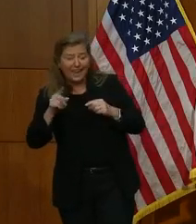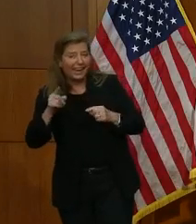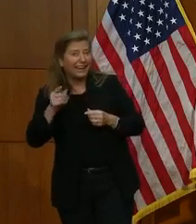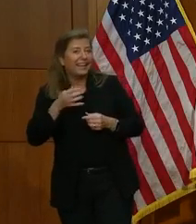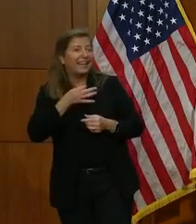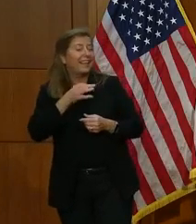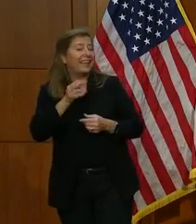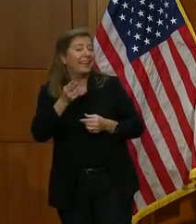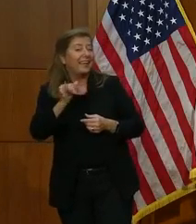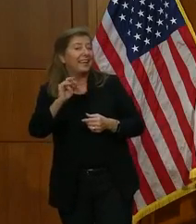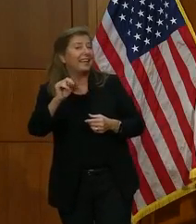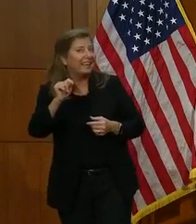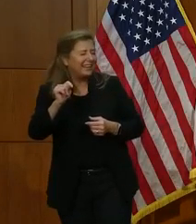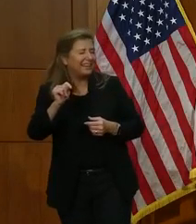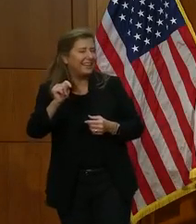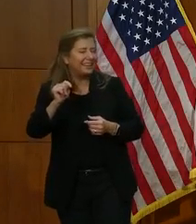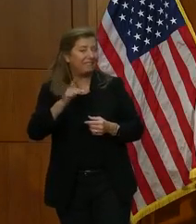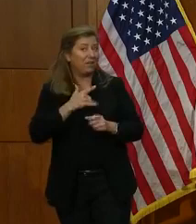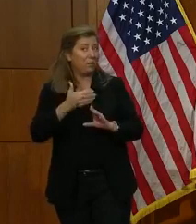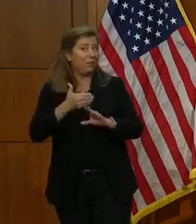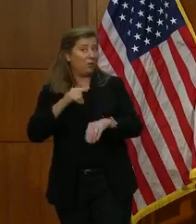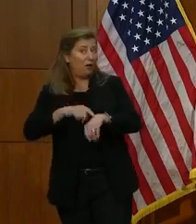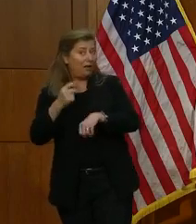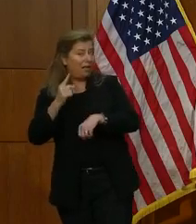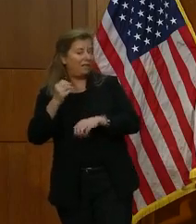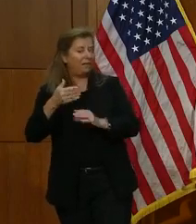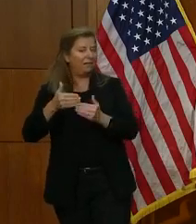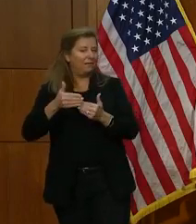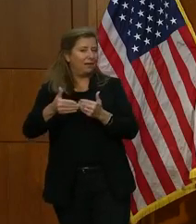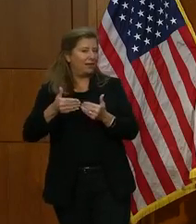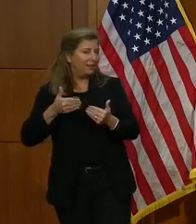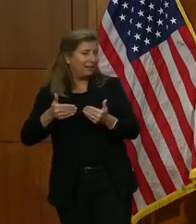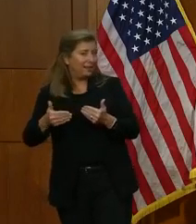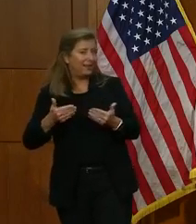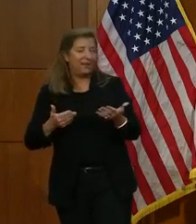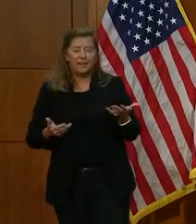Do you think it'll be earlier than 11?